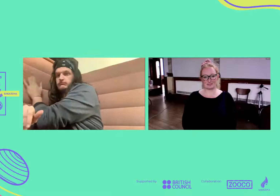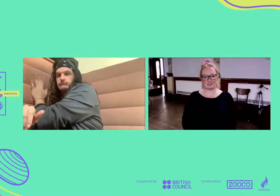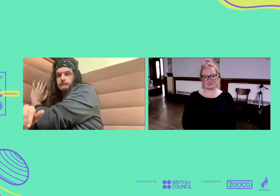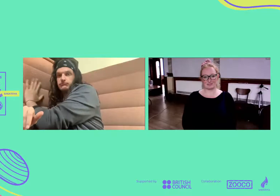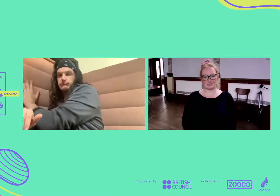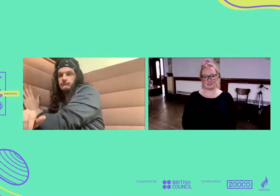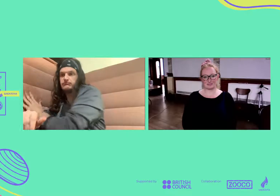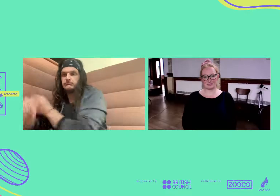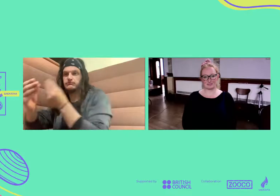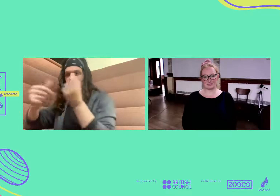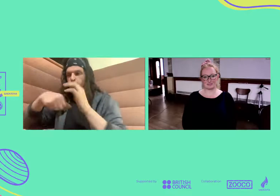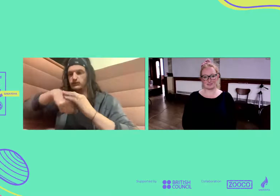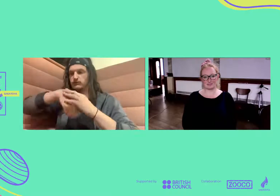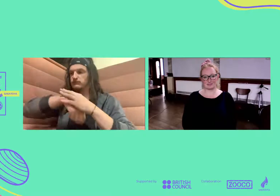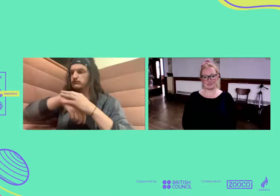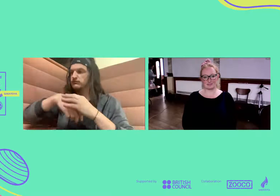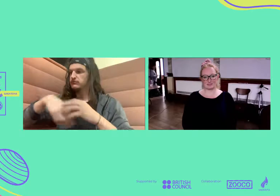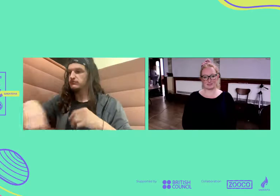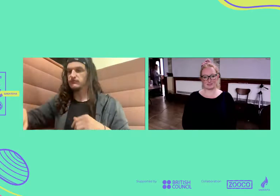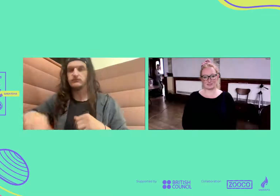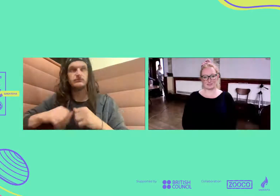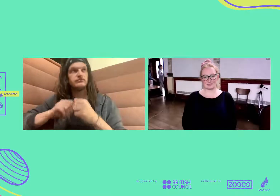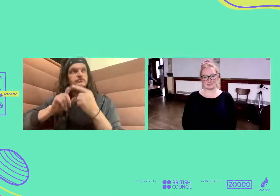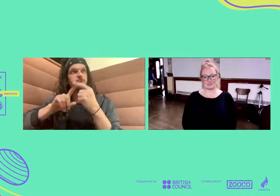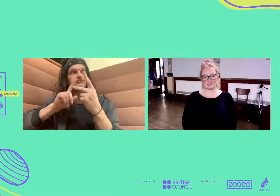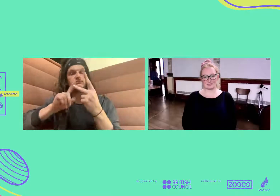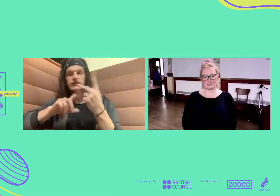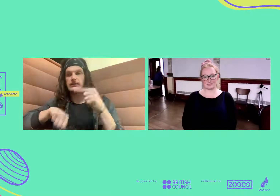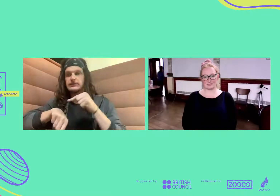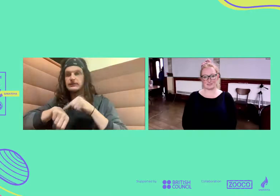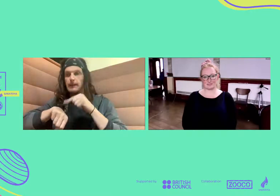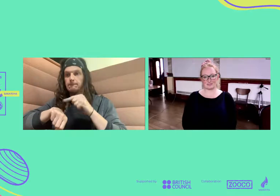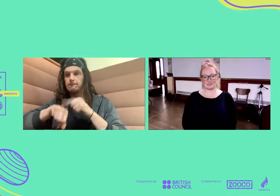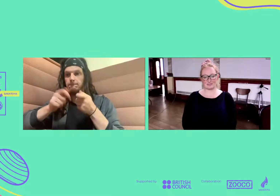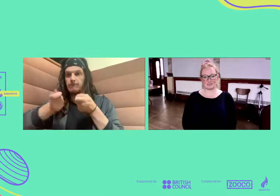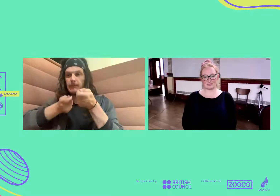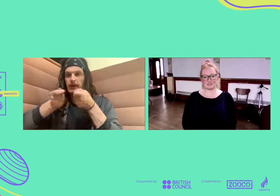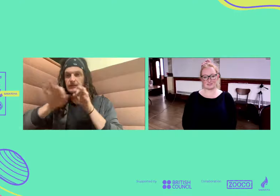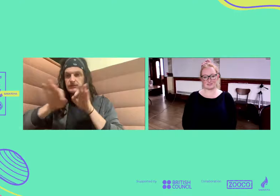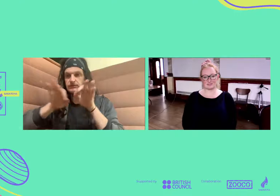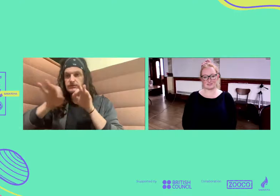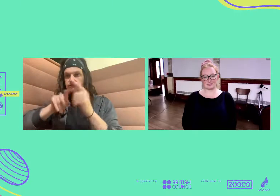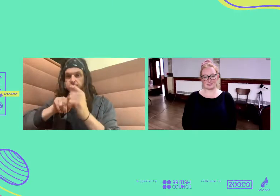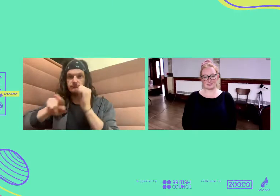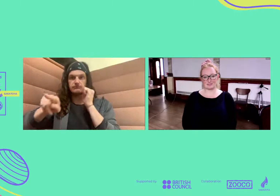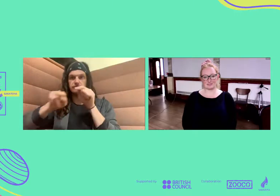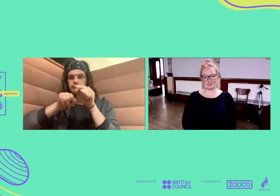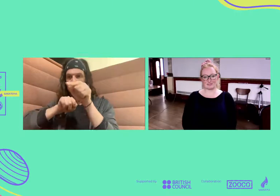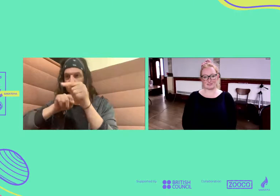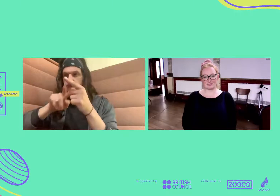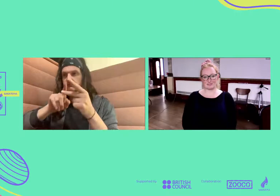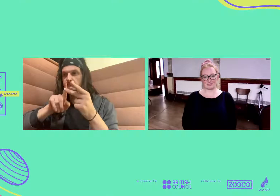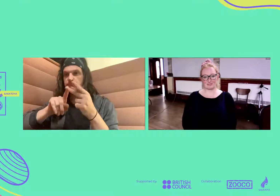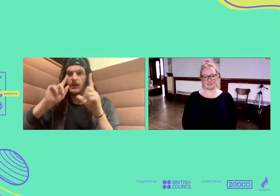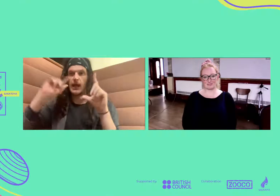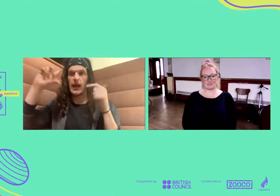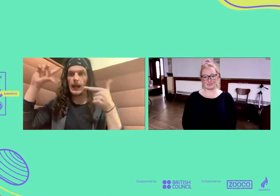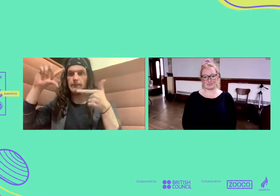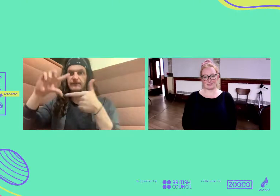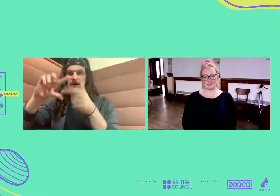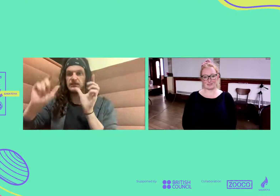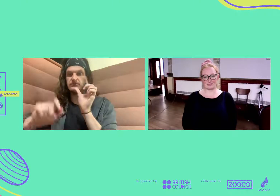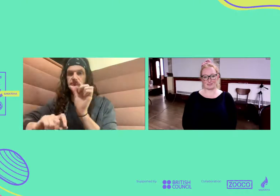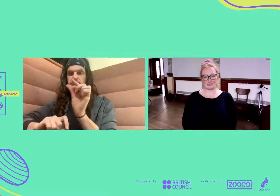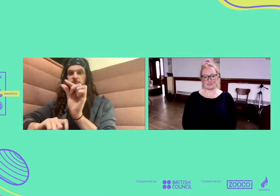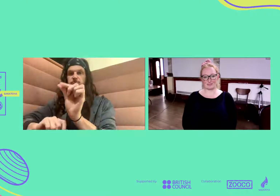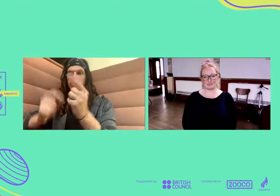lot more detail, there's a lot more texture, like what I'm showing you now. The time is important,